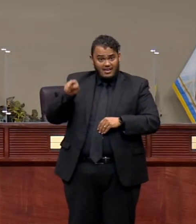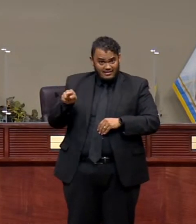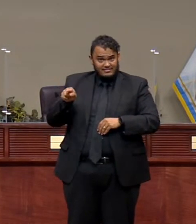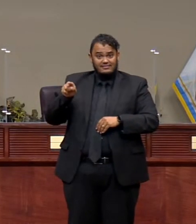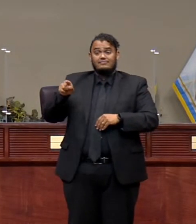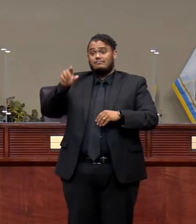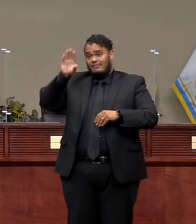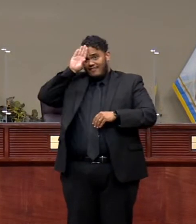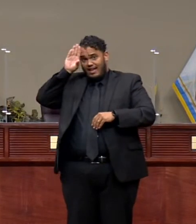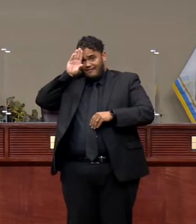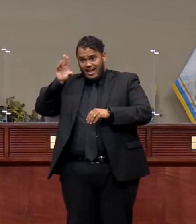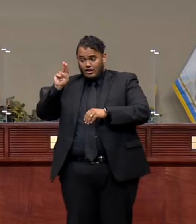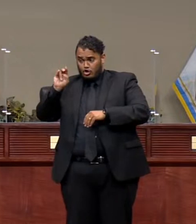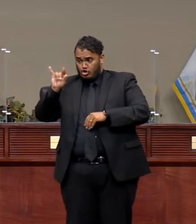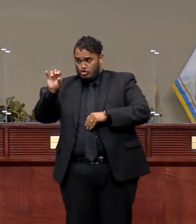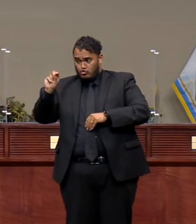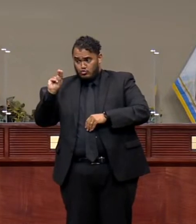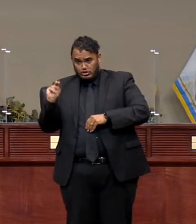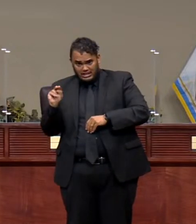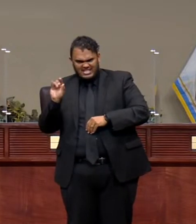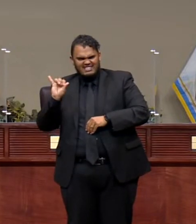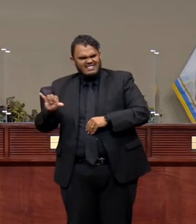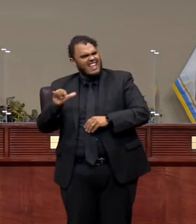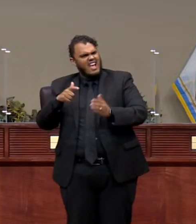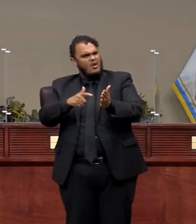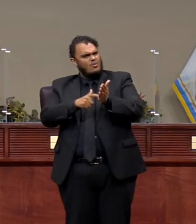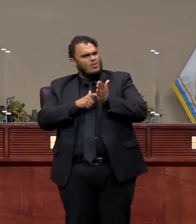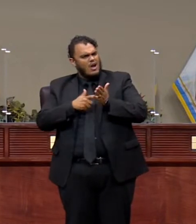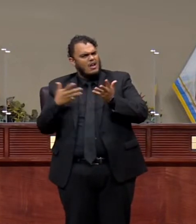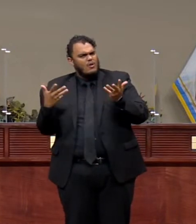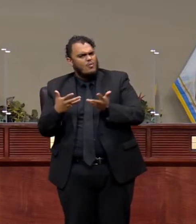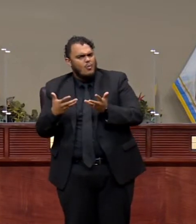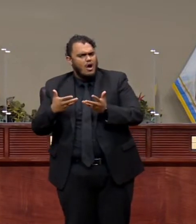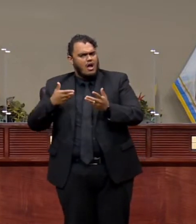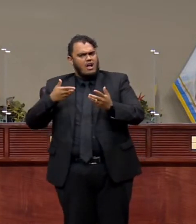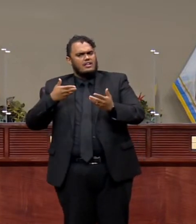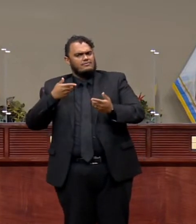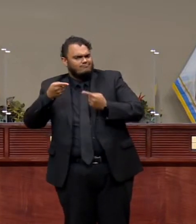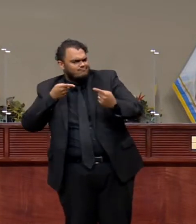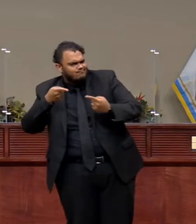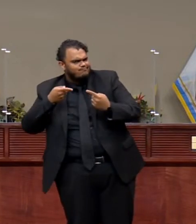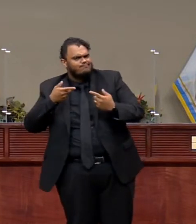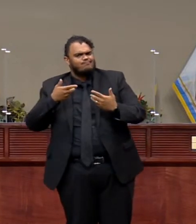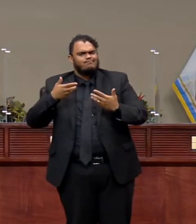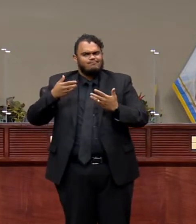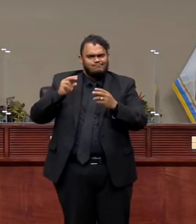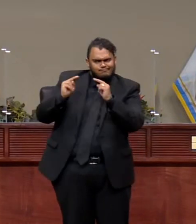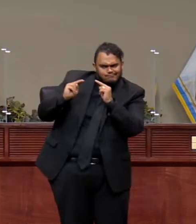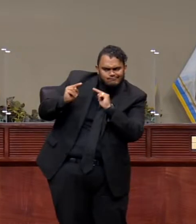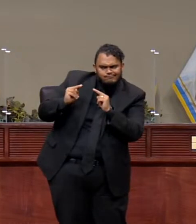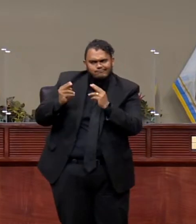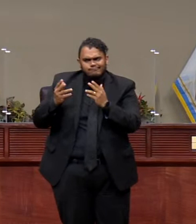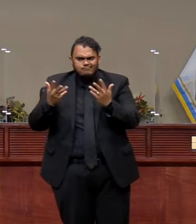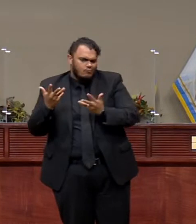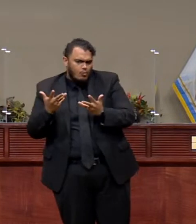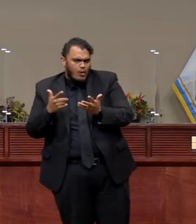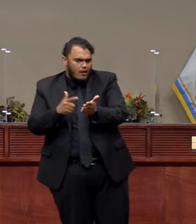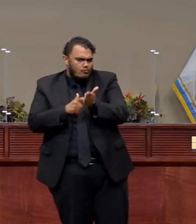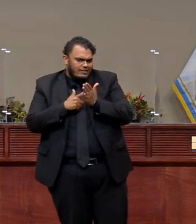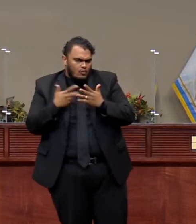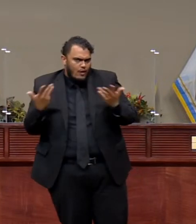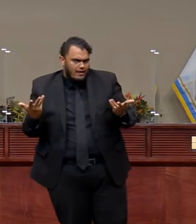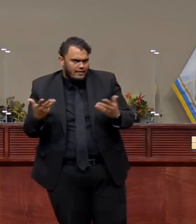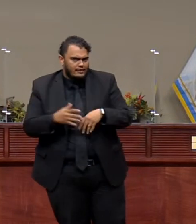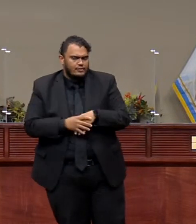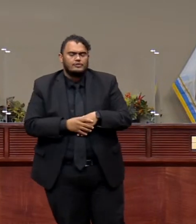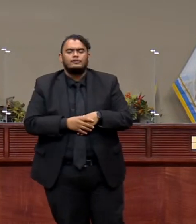different for union represented firefighters versus other Orange County employees? The agreement